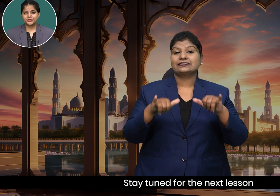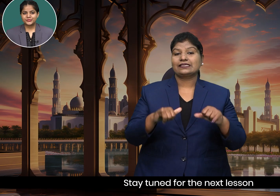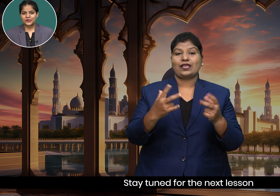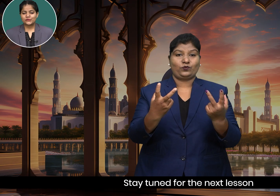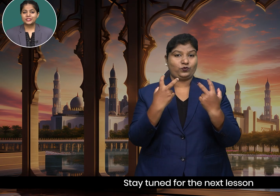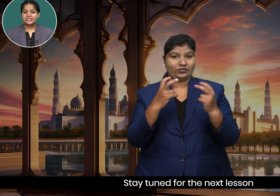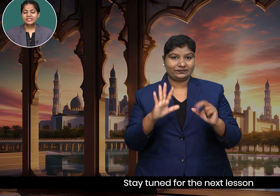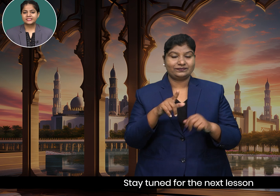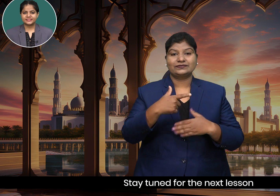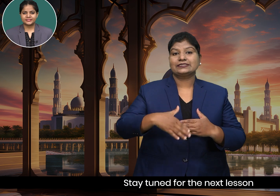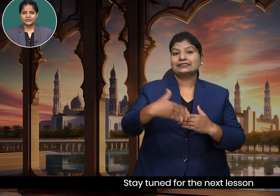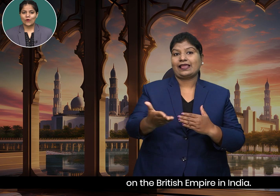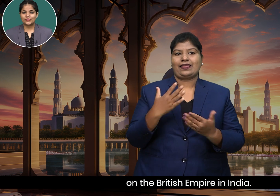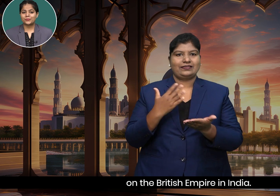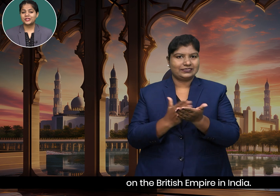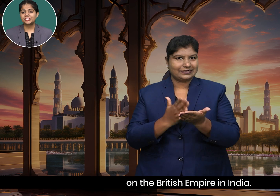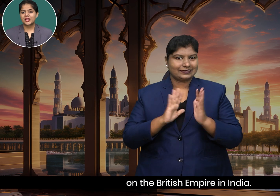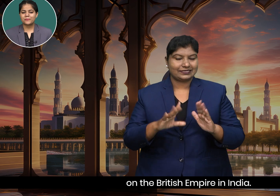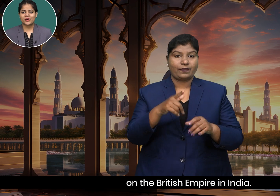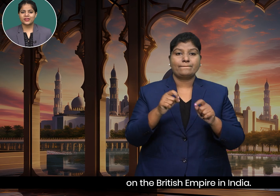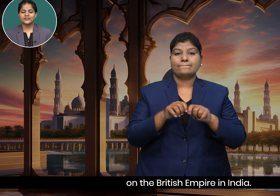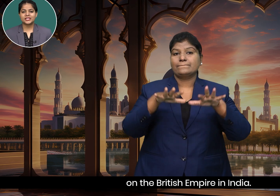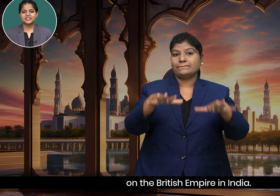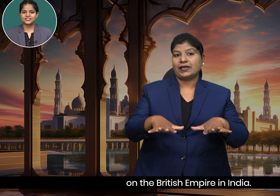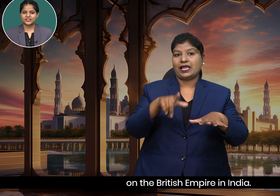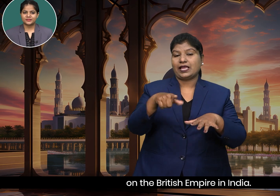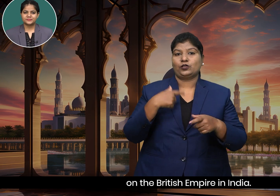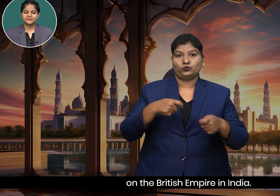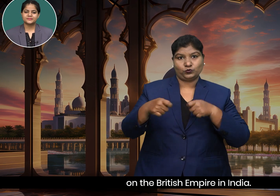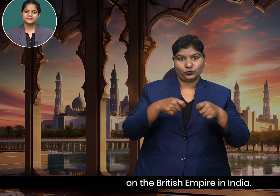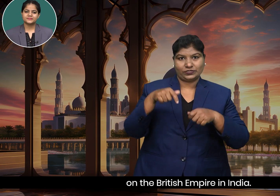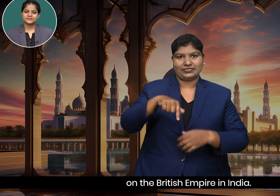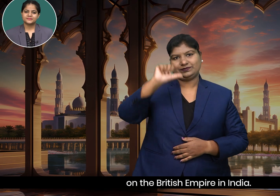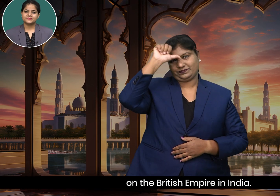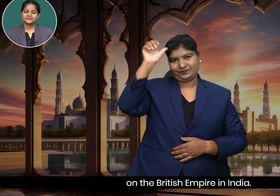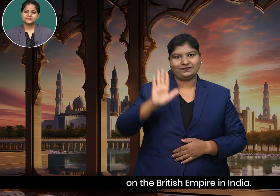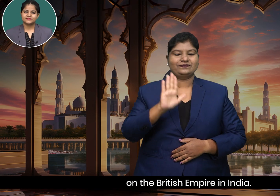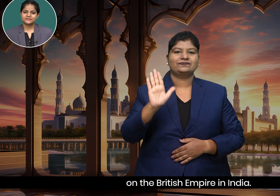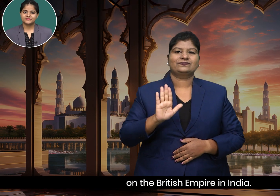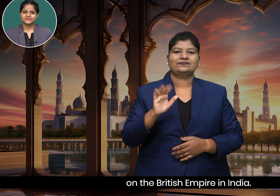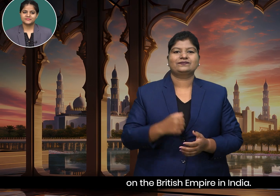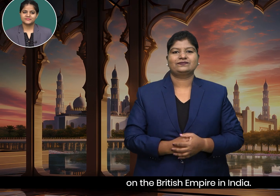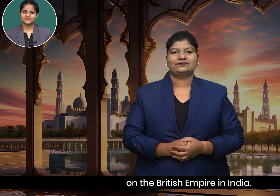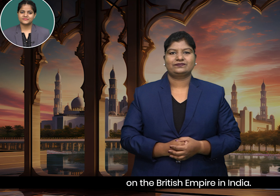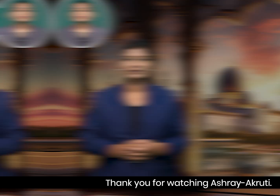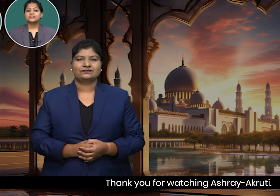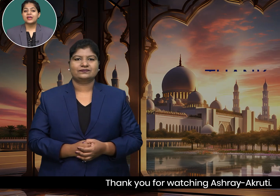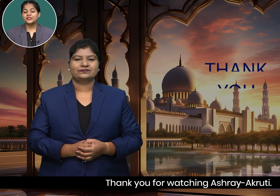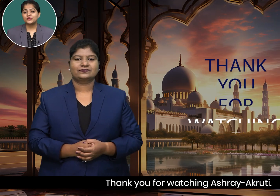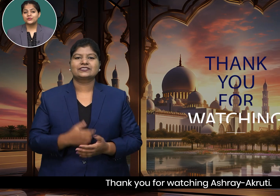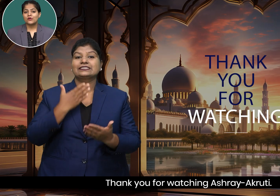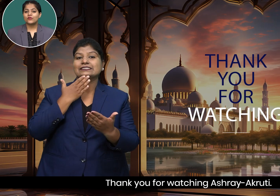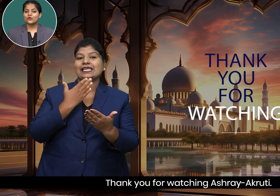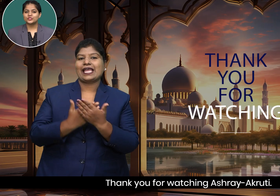Stay tuned for the next lesson on the British Empire in India.